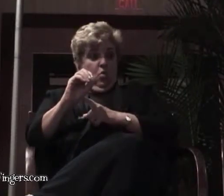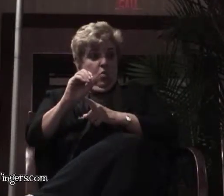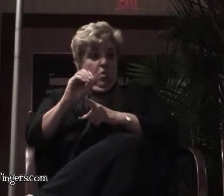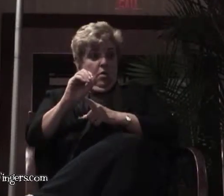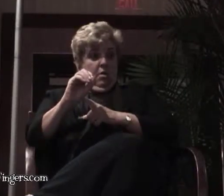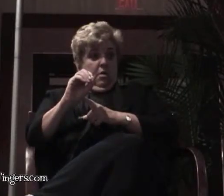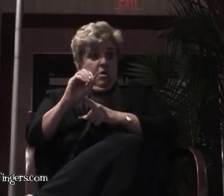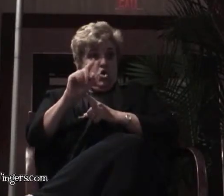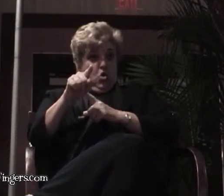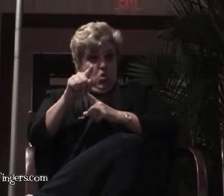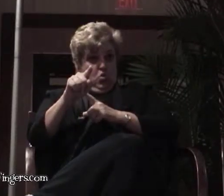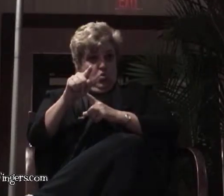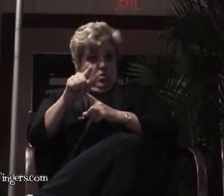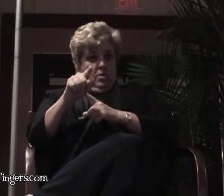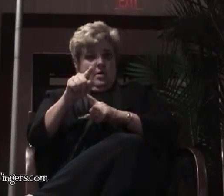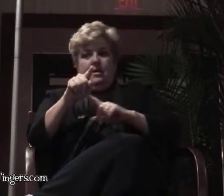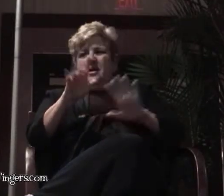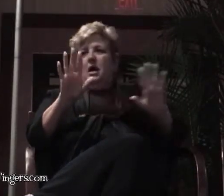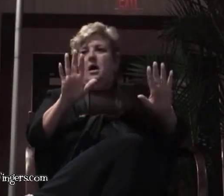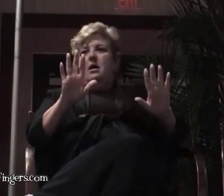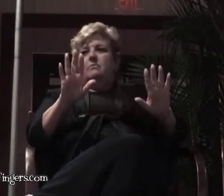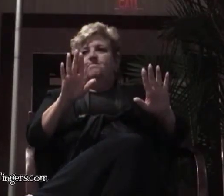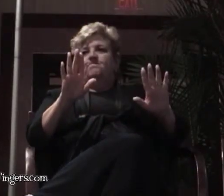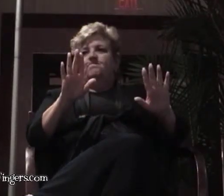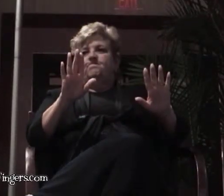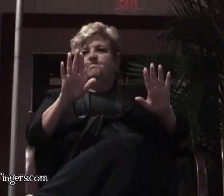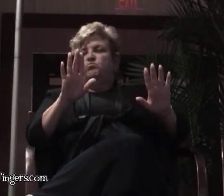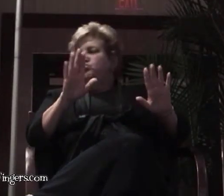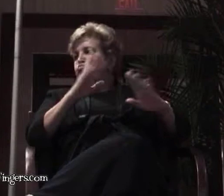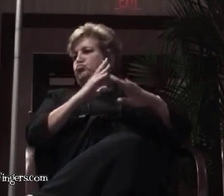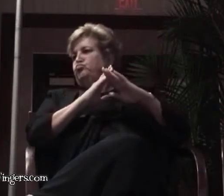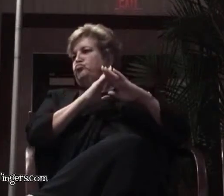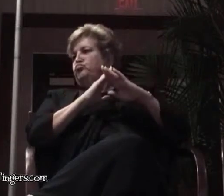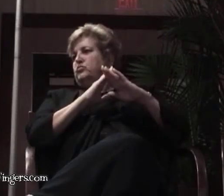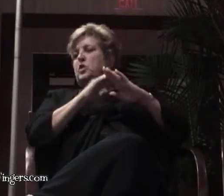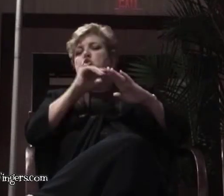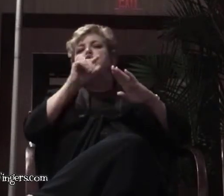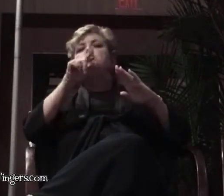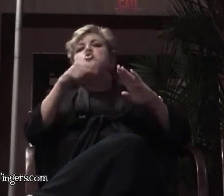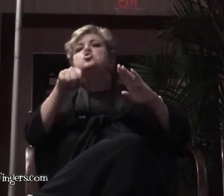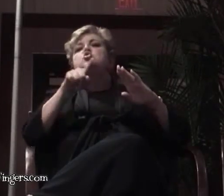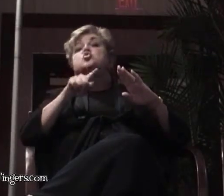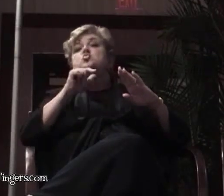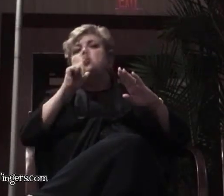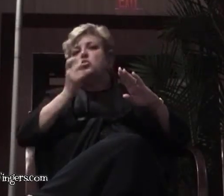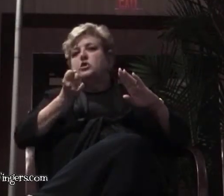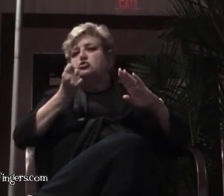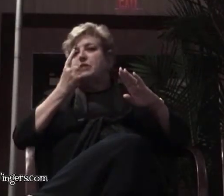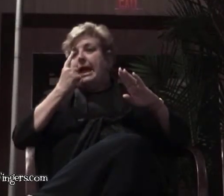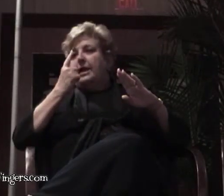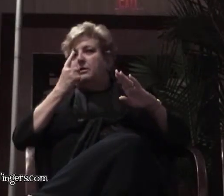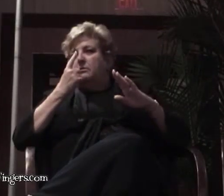don't understand what it's like to be me. You don't understand. But when you guys came in and talked, you said,